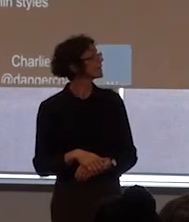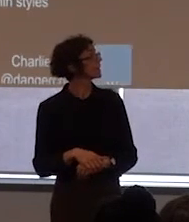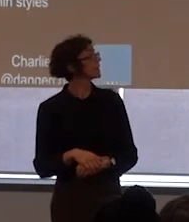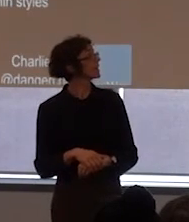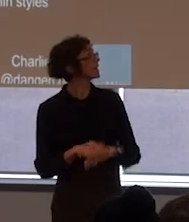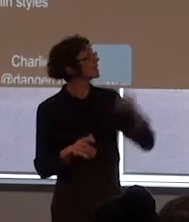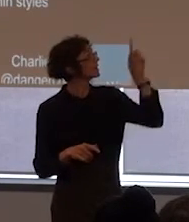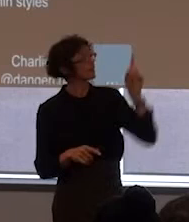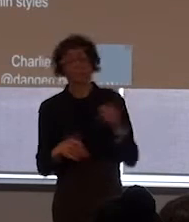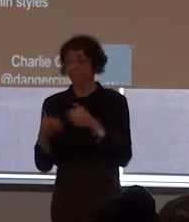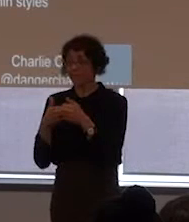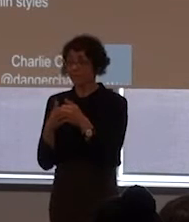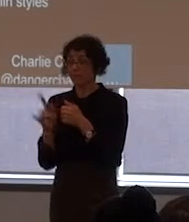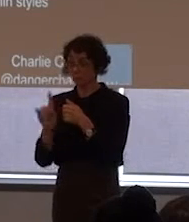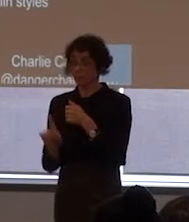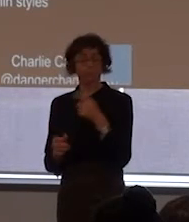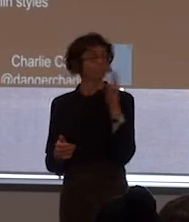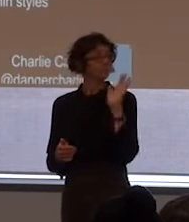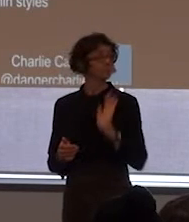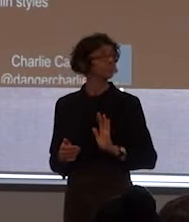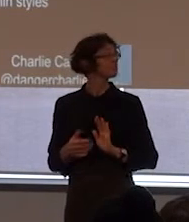So here's what it fixes.